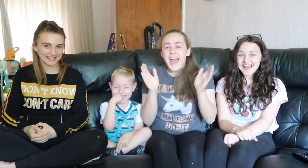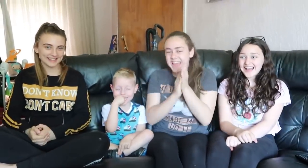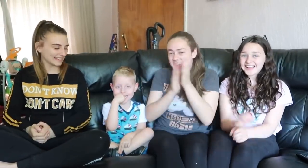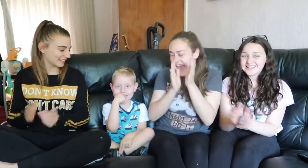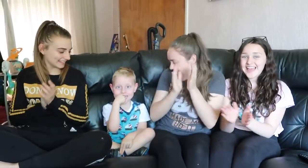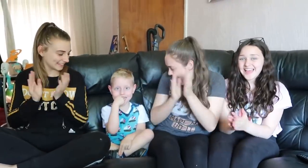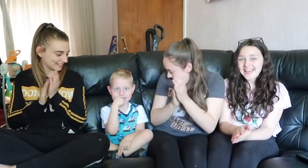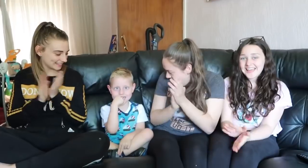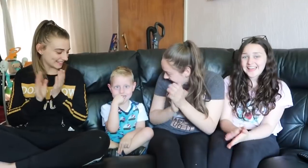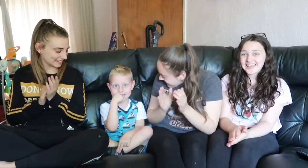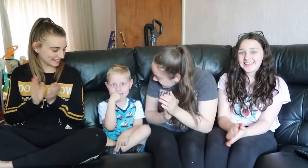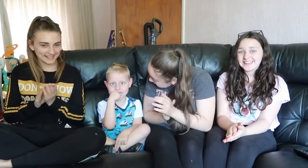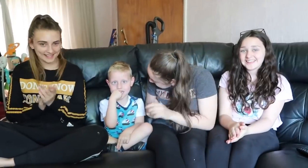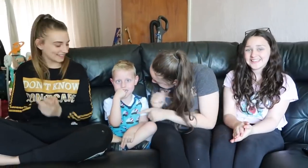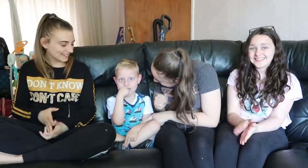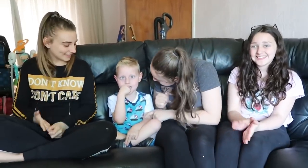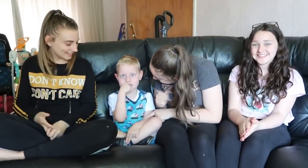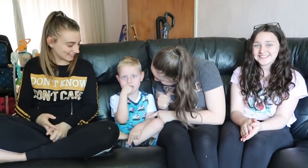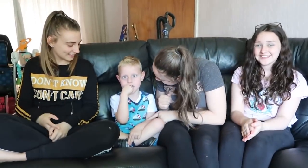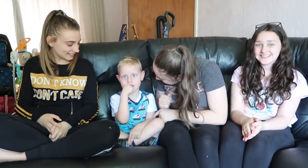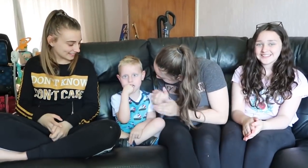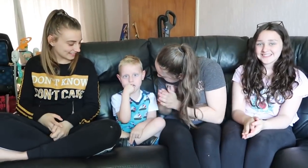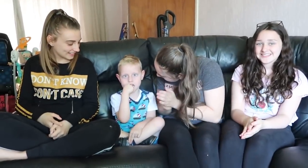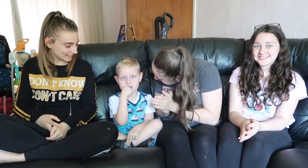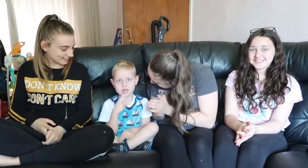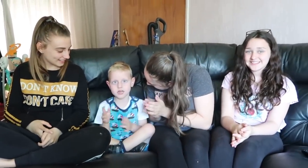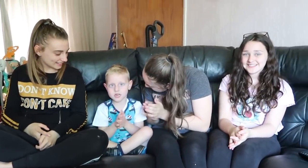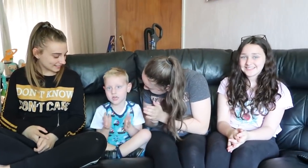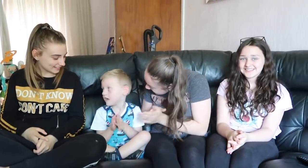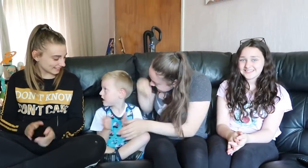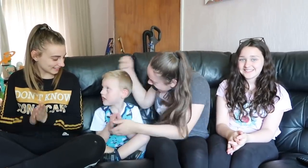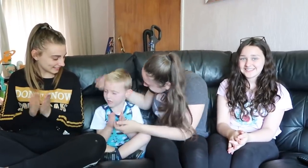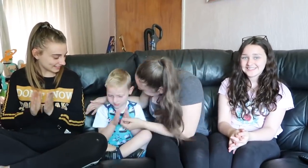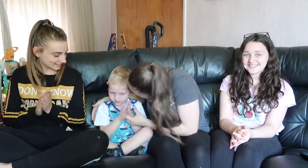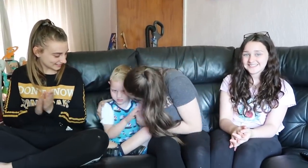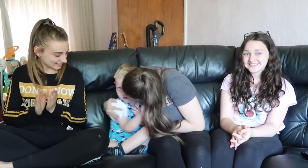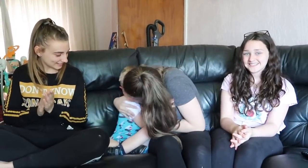million